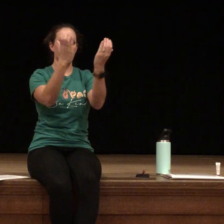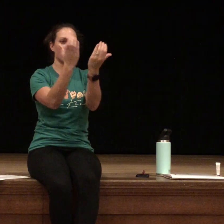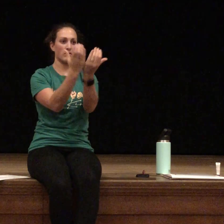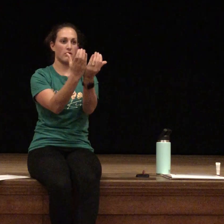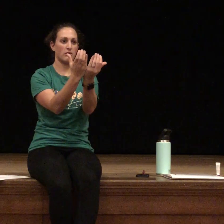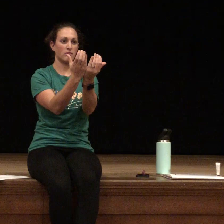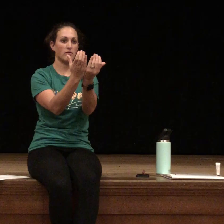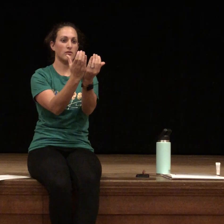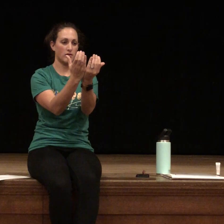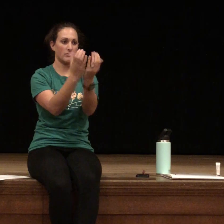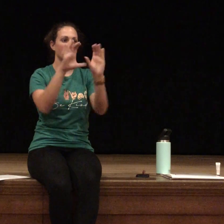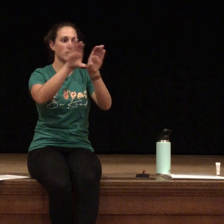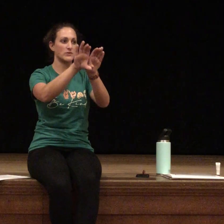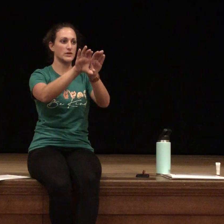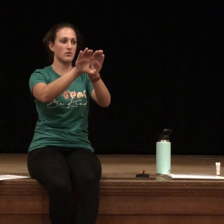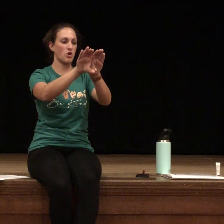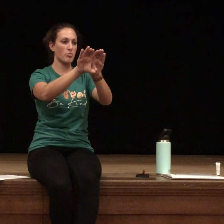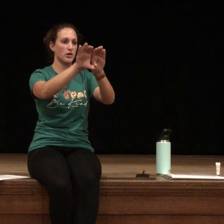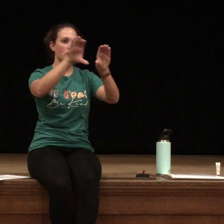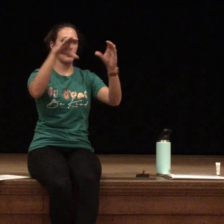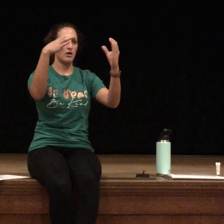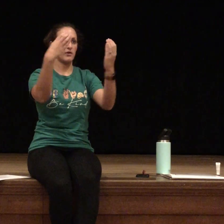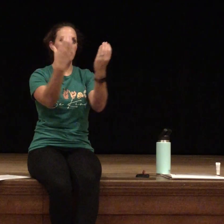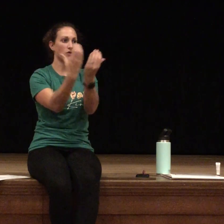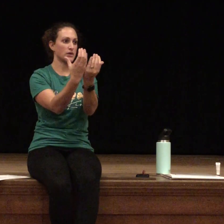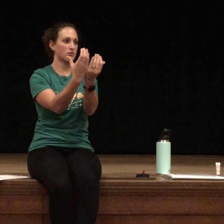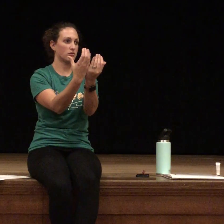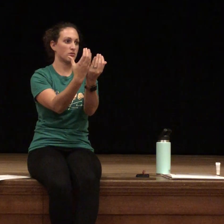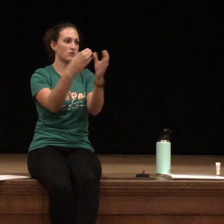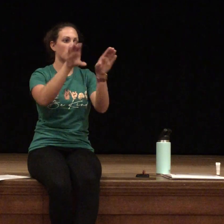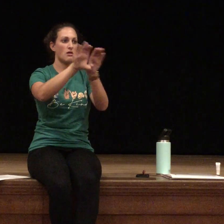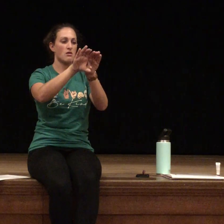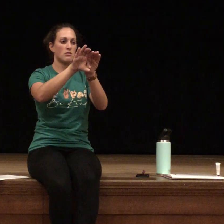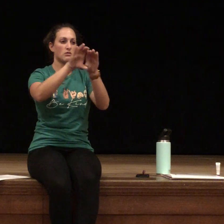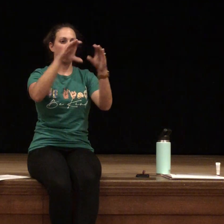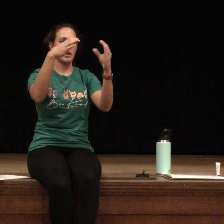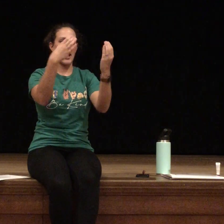together. Yep, so close it. So it's open, then you close it. Class.